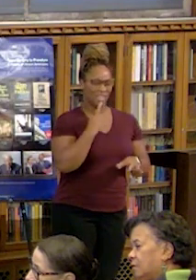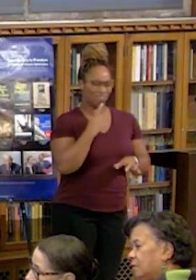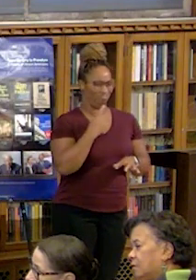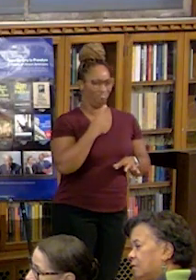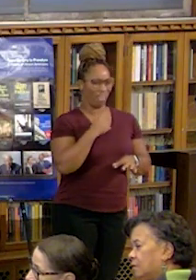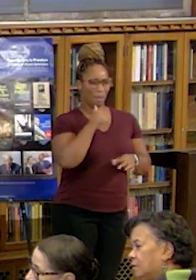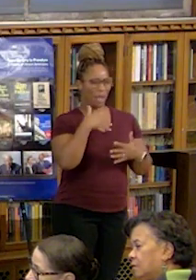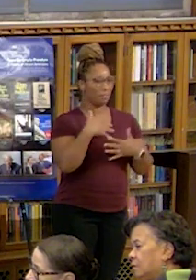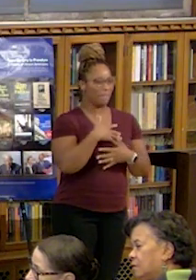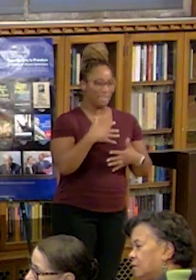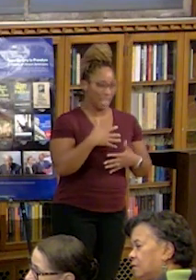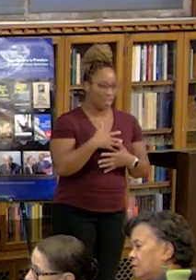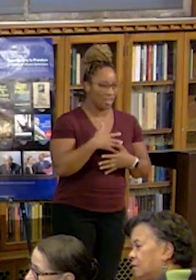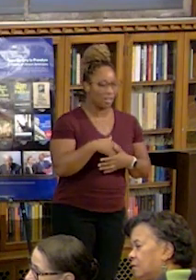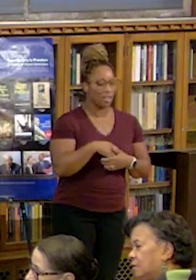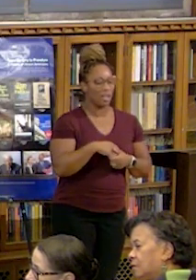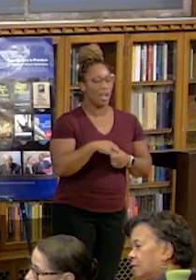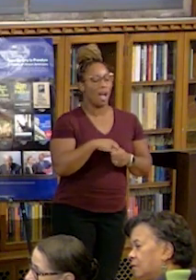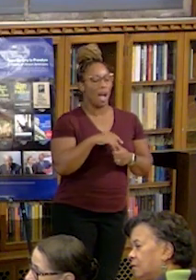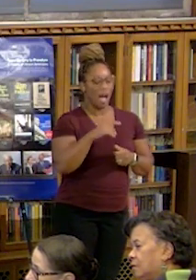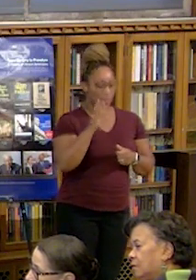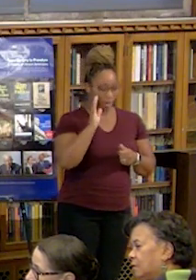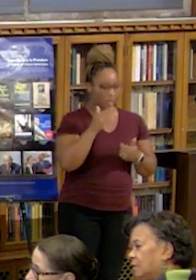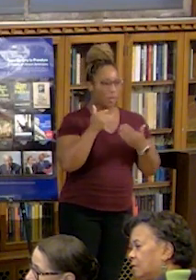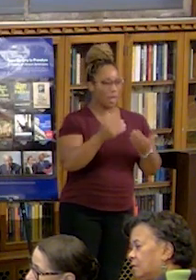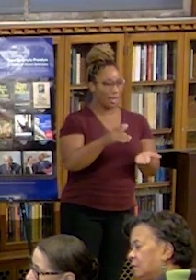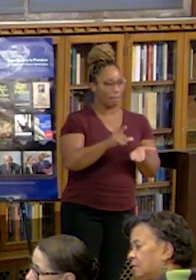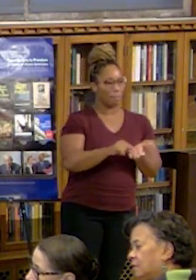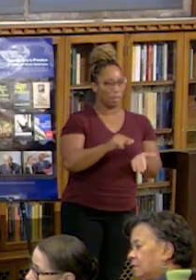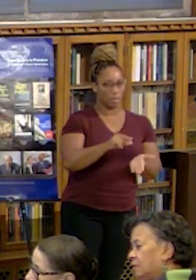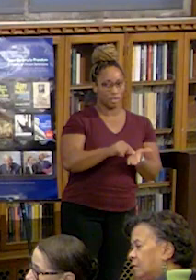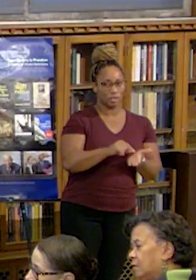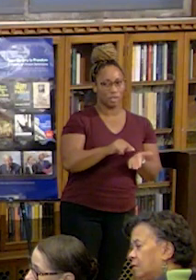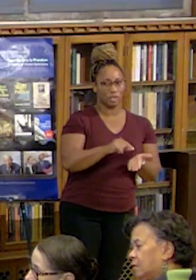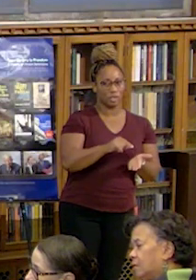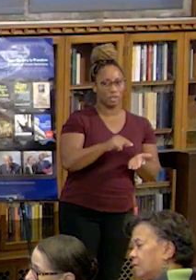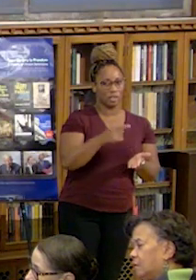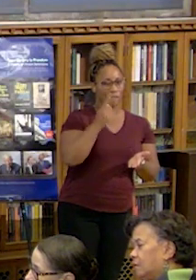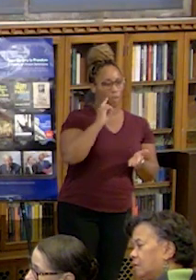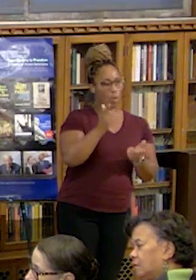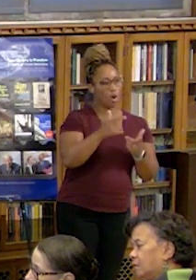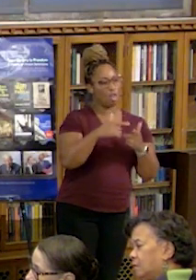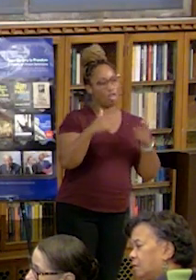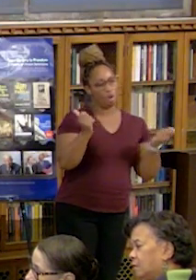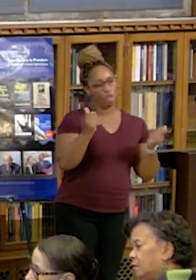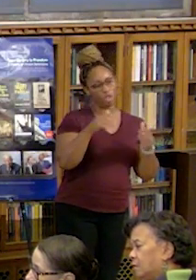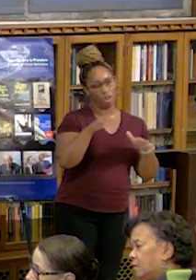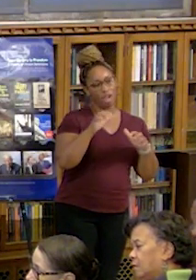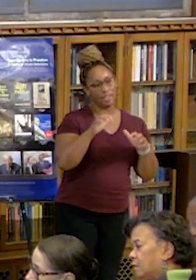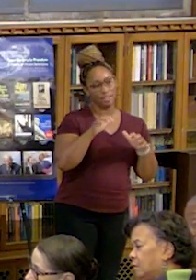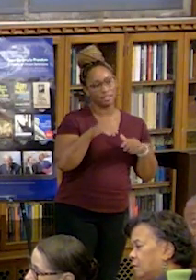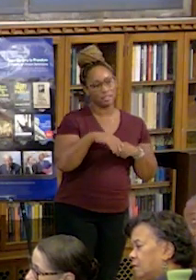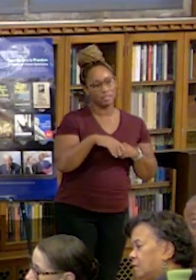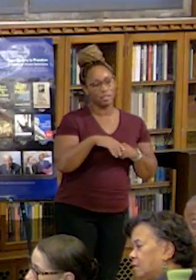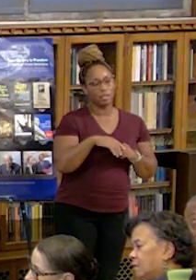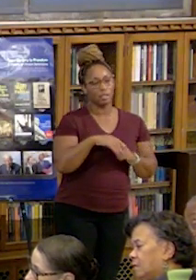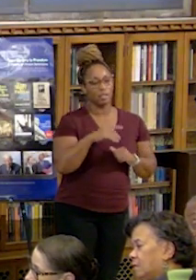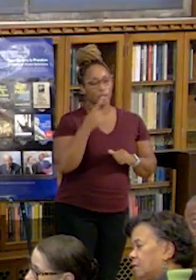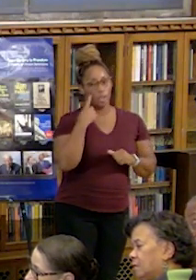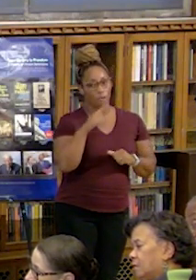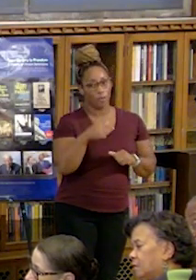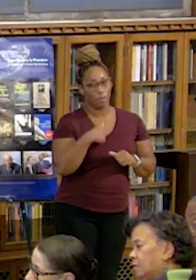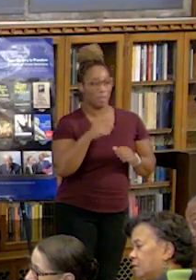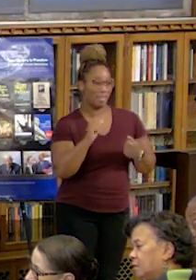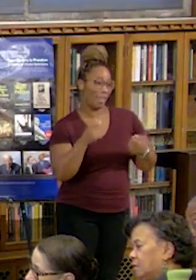they weren't going to be scared that they were going to publish for a larger audience and I think you know for me